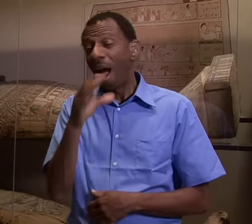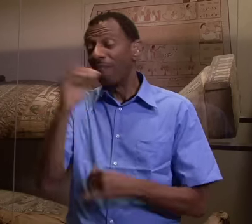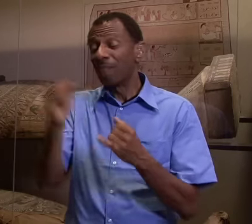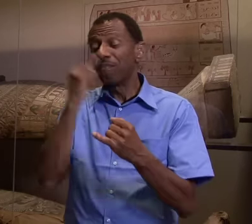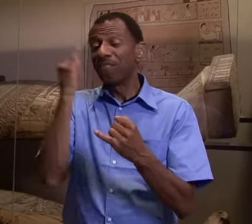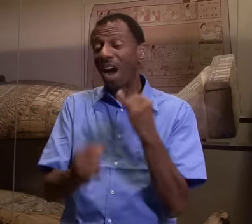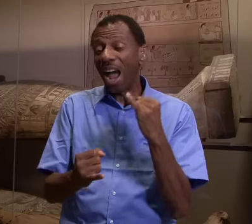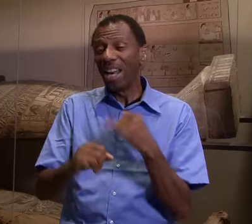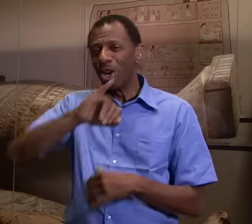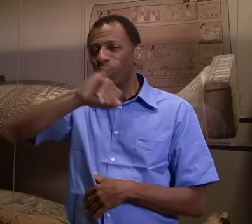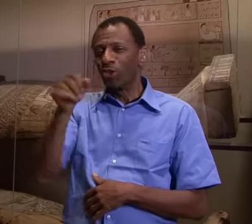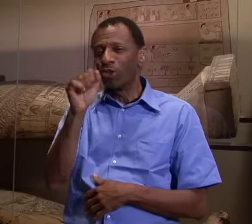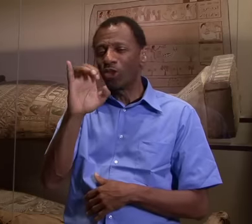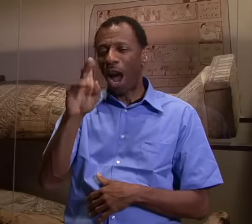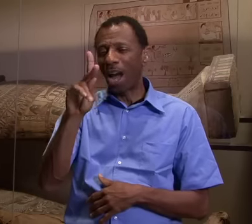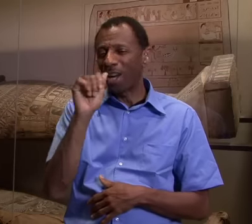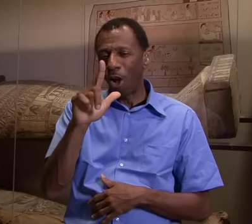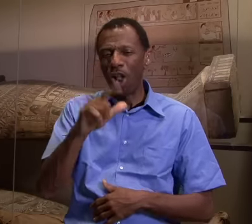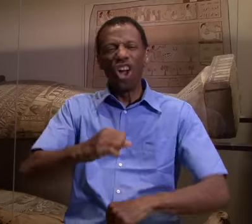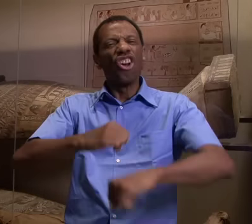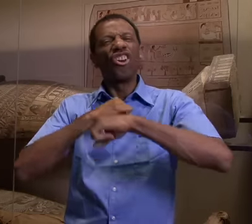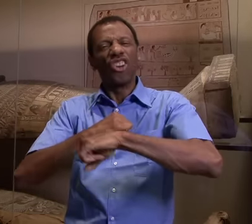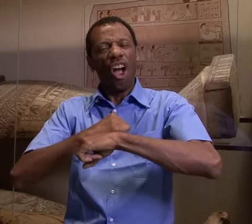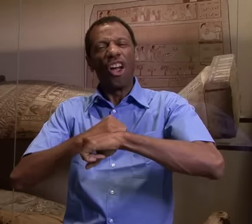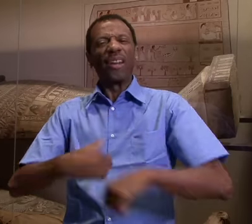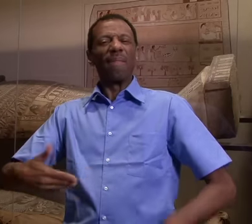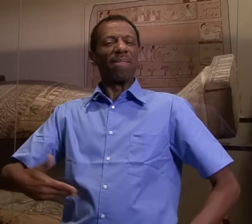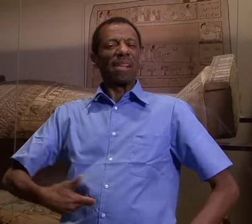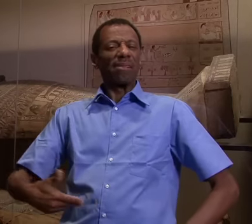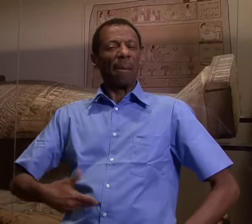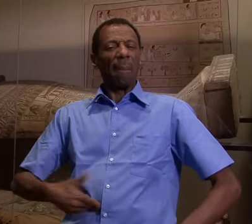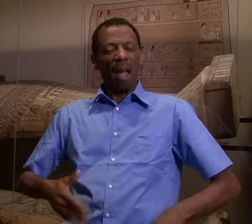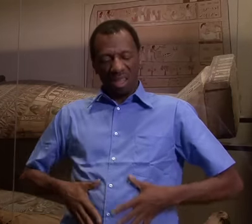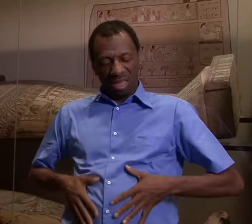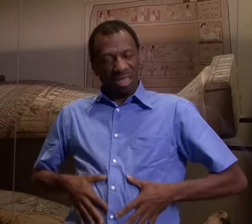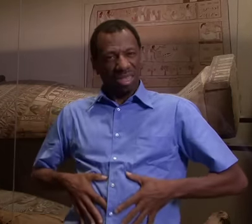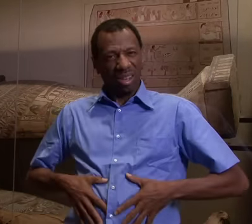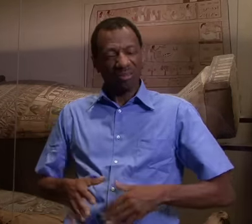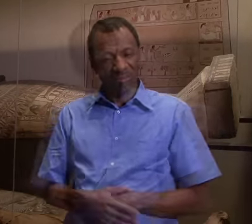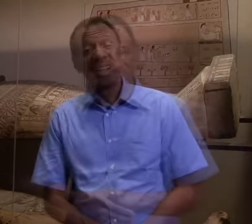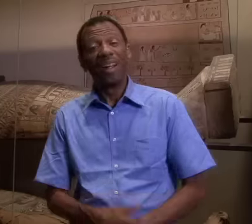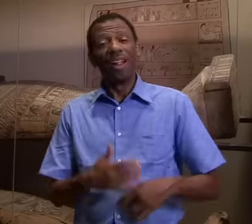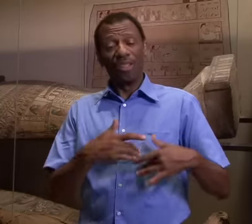intestines. And finally, the jackal guarded the stomach.